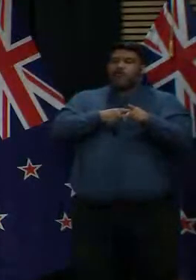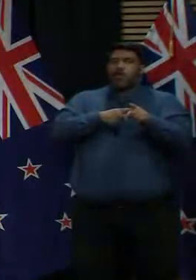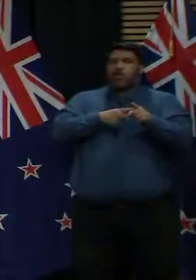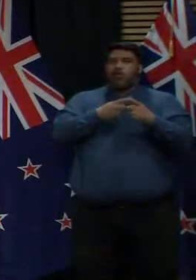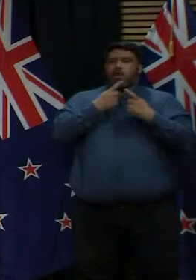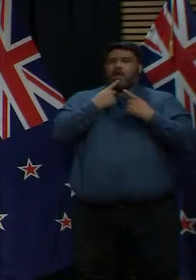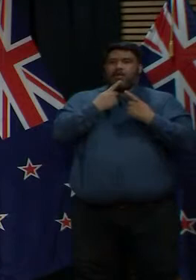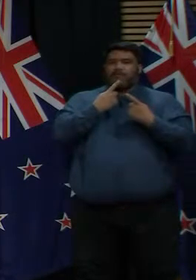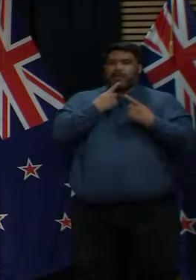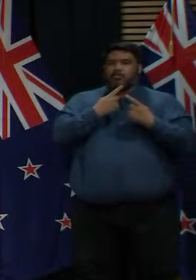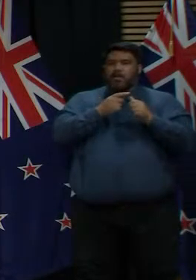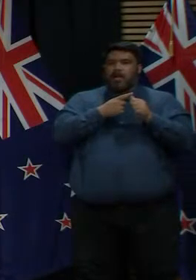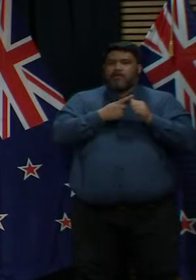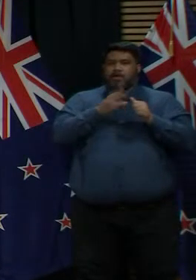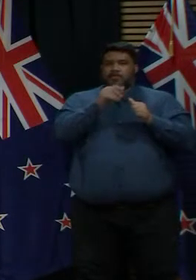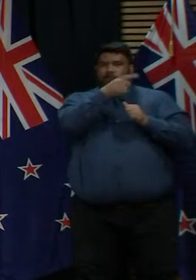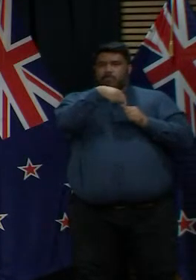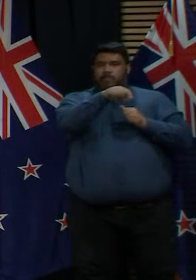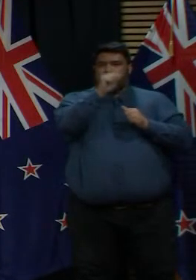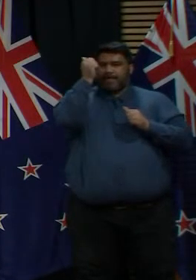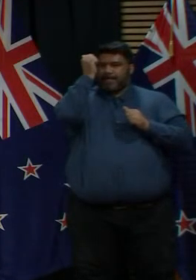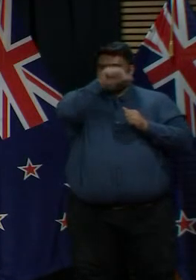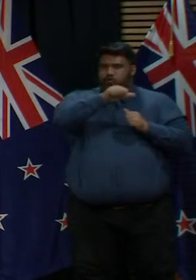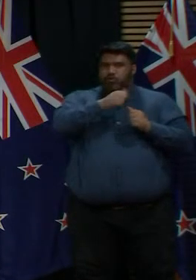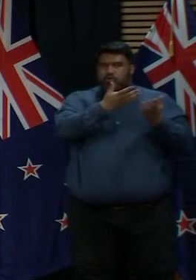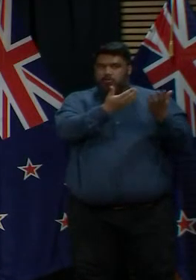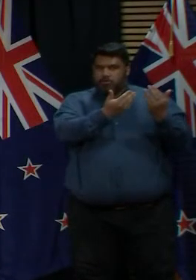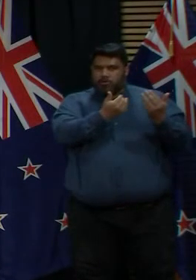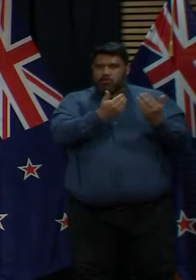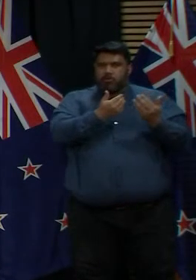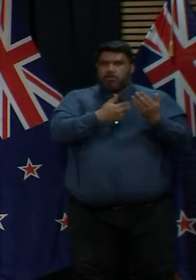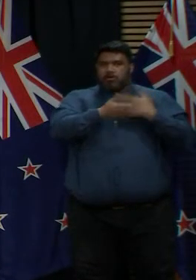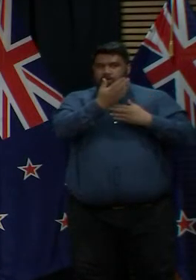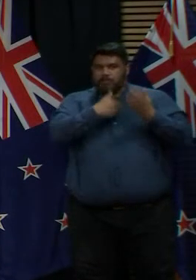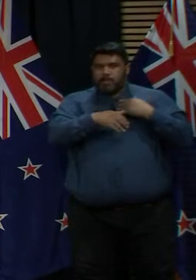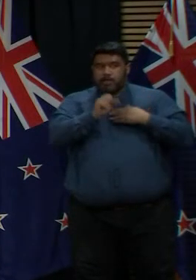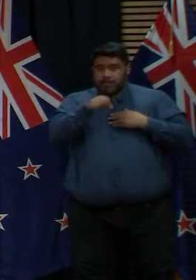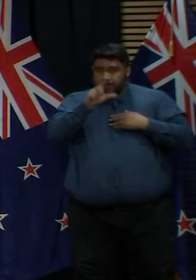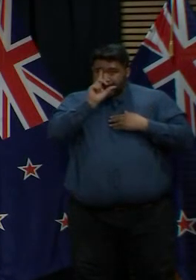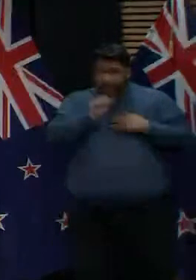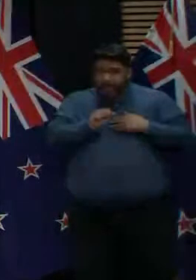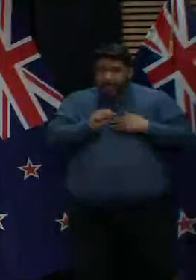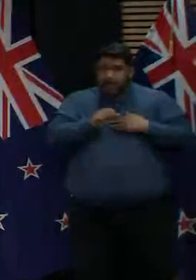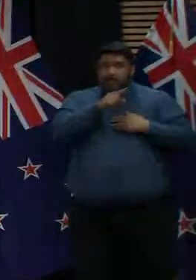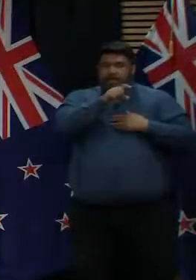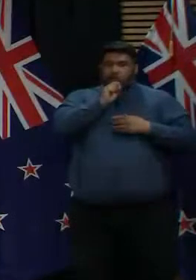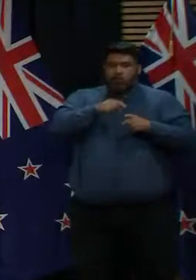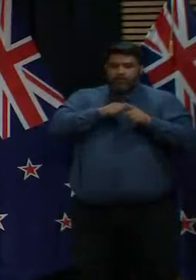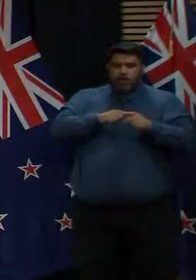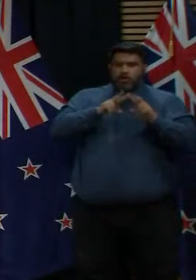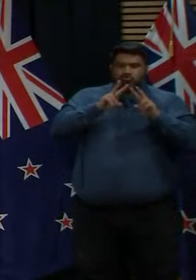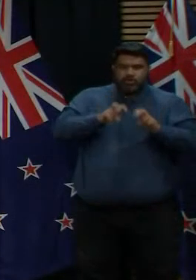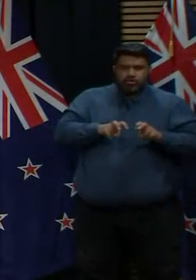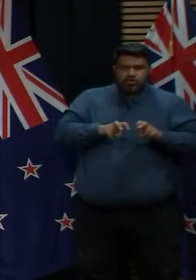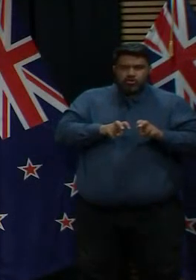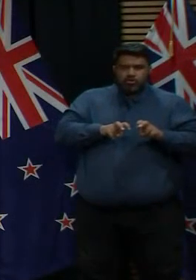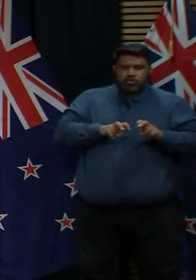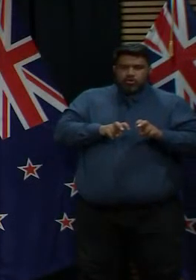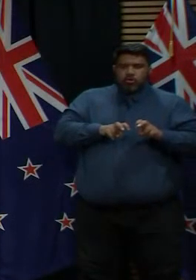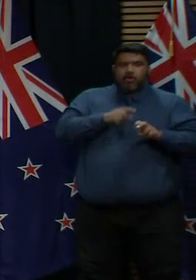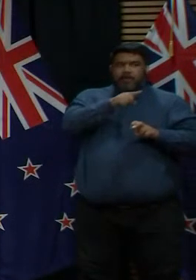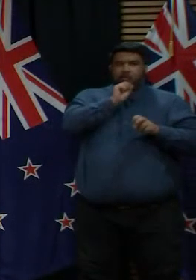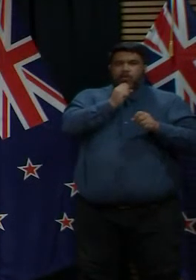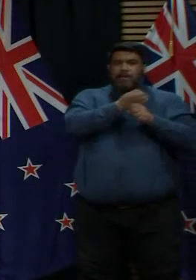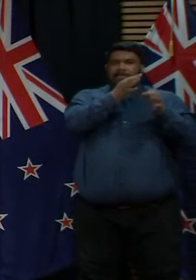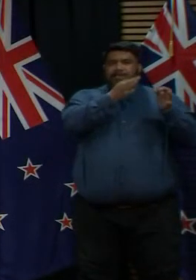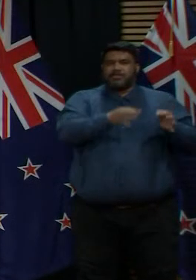our experts. They're the ones that will make an assessment around all of the data and evidence for that group. It will always be a health